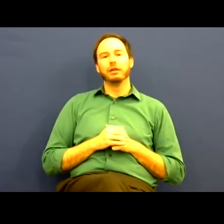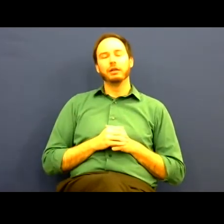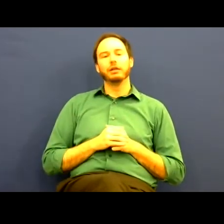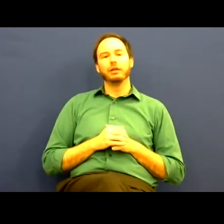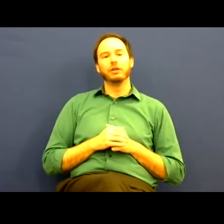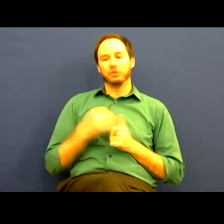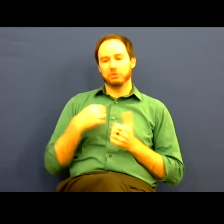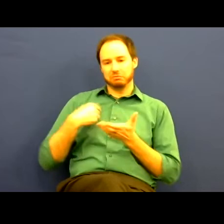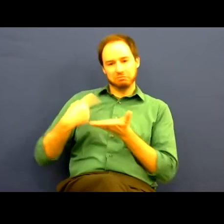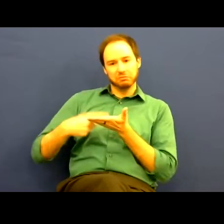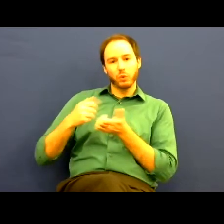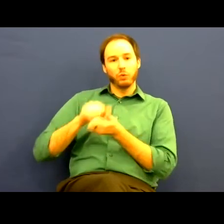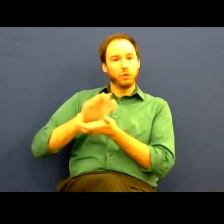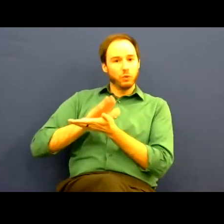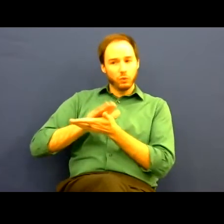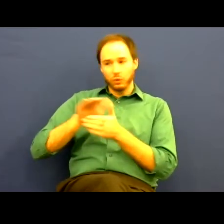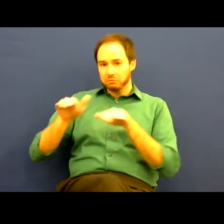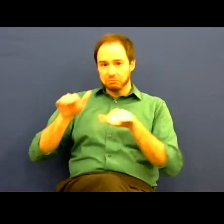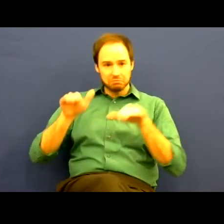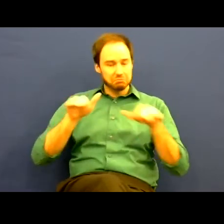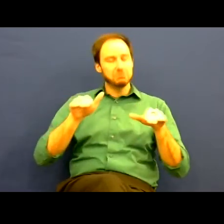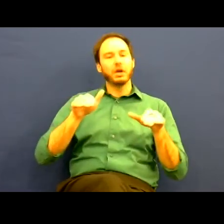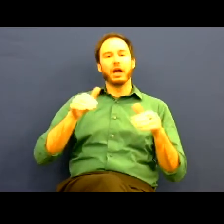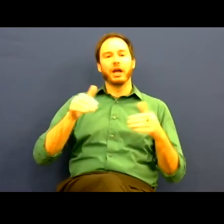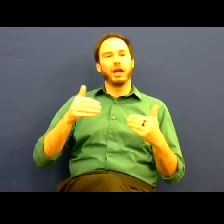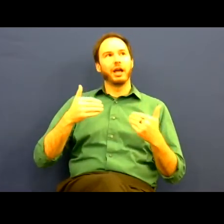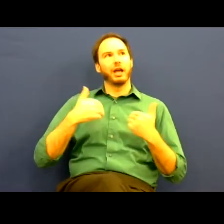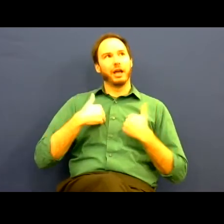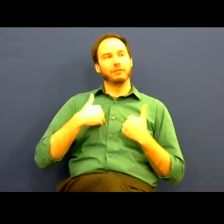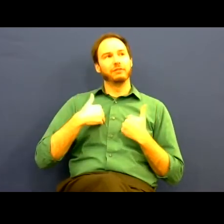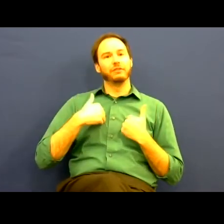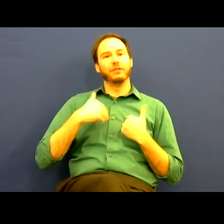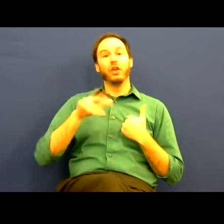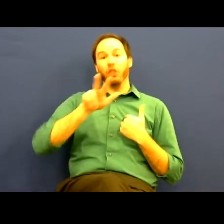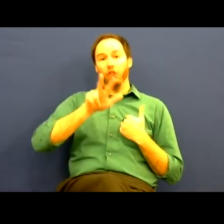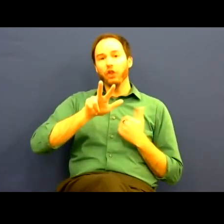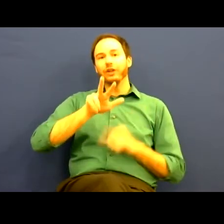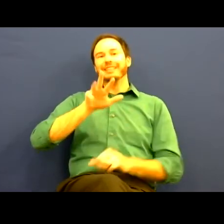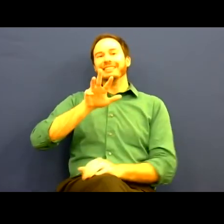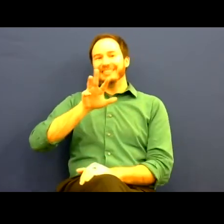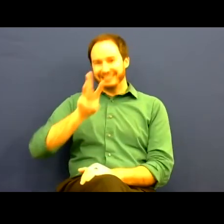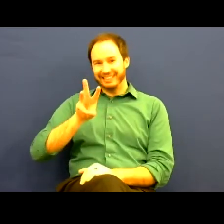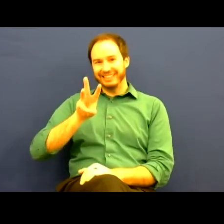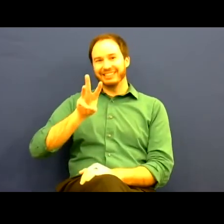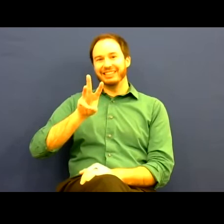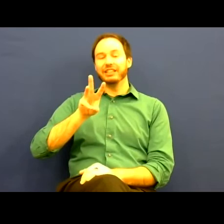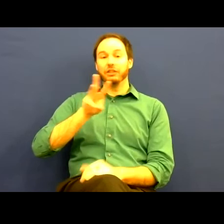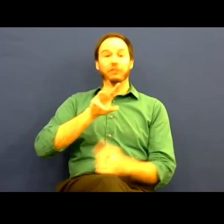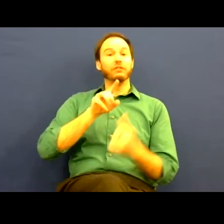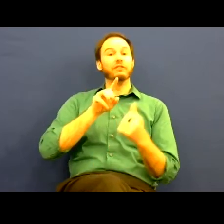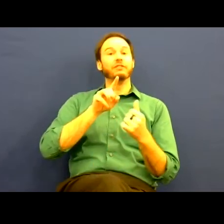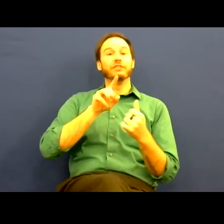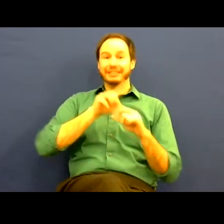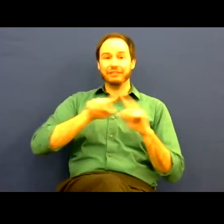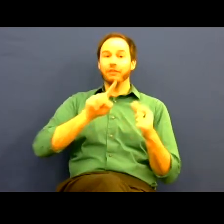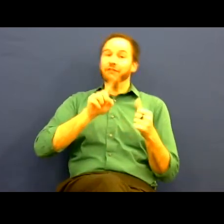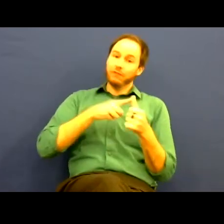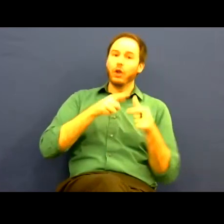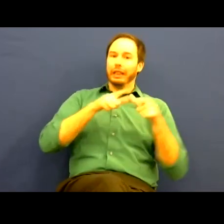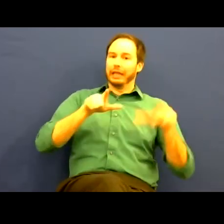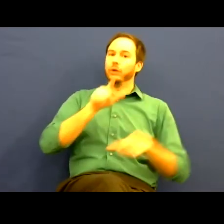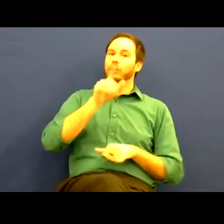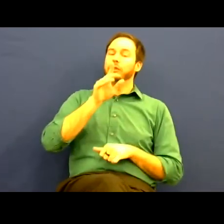In talking with the school district, there are 36 first languages spoken in